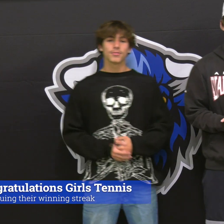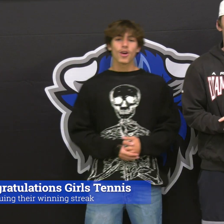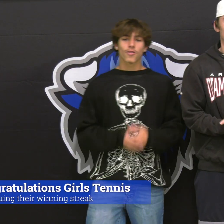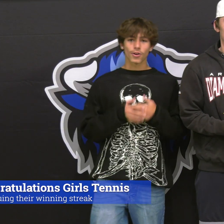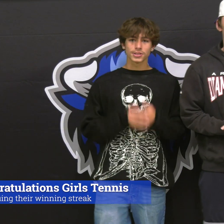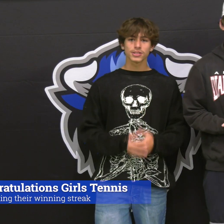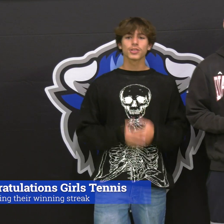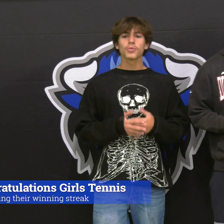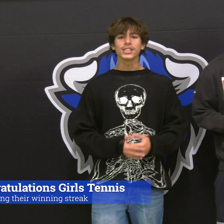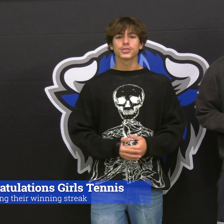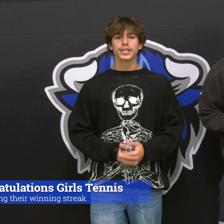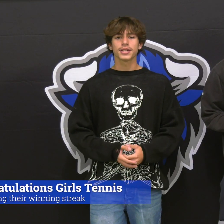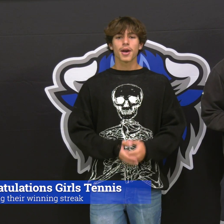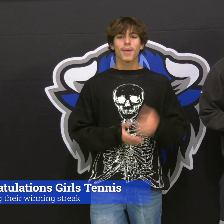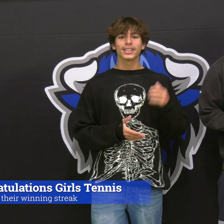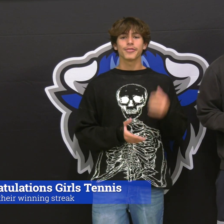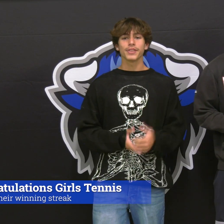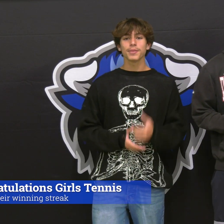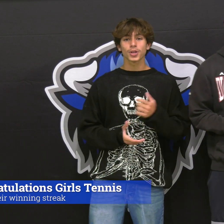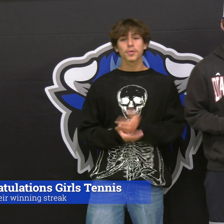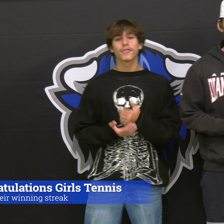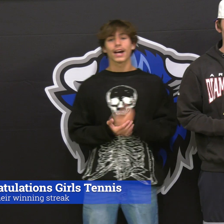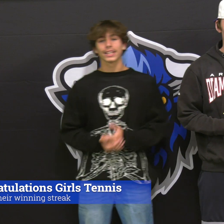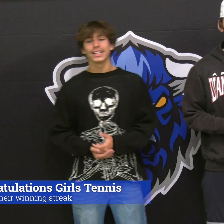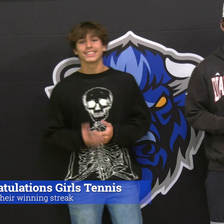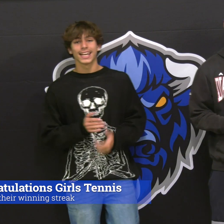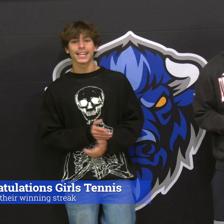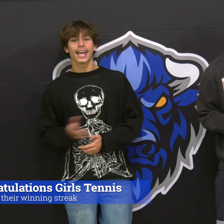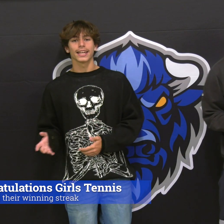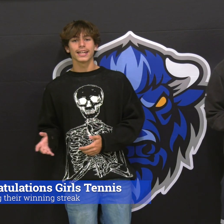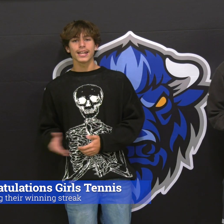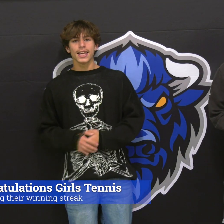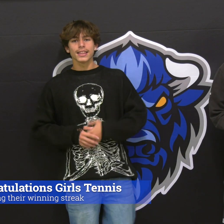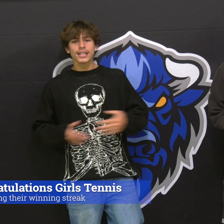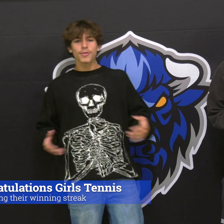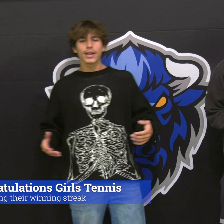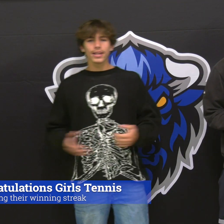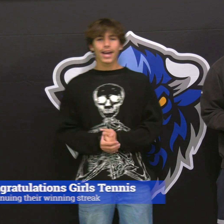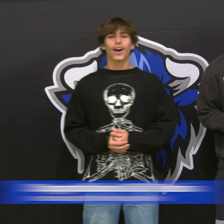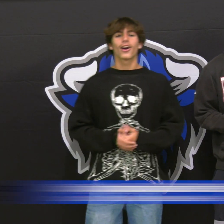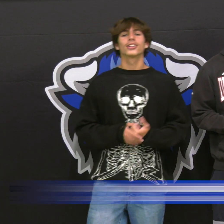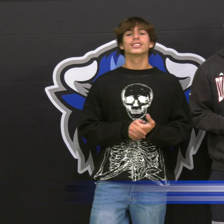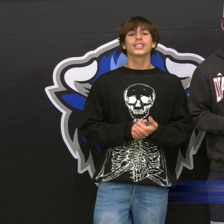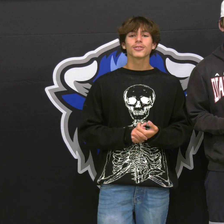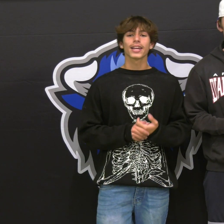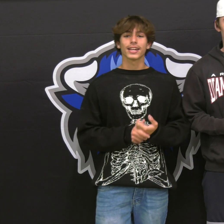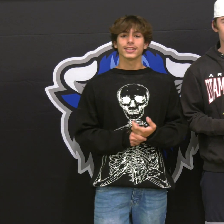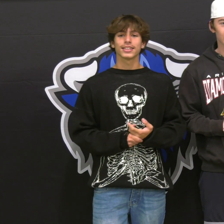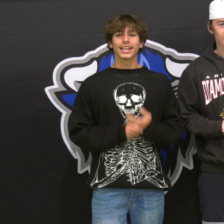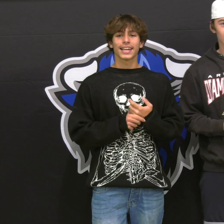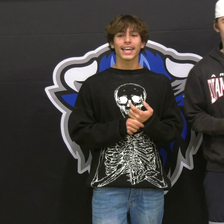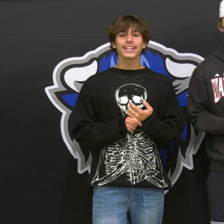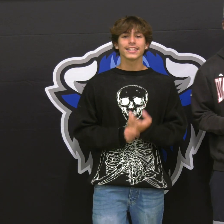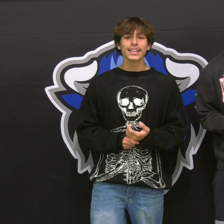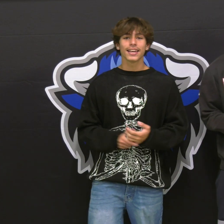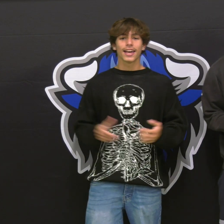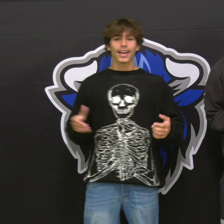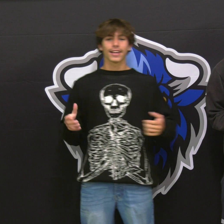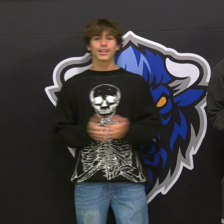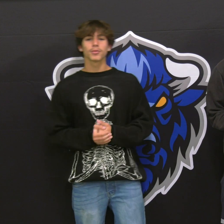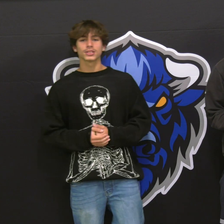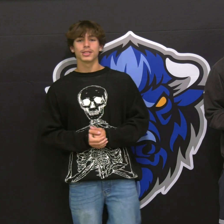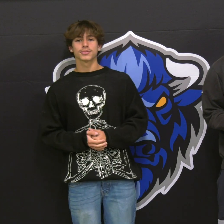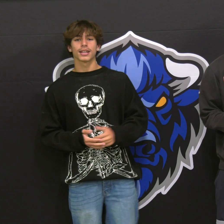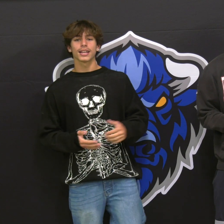team for continuing their winning streak by defeating Paloma Valley, 10-8. Laying away our single ladies, Katie Lee